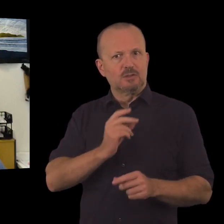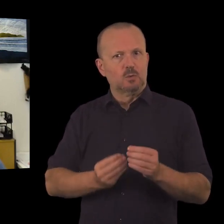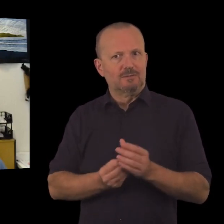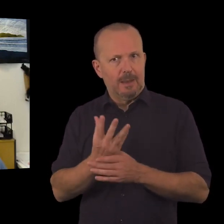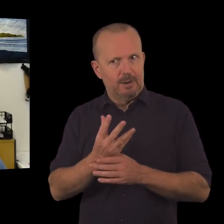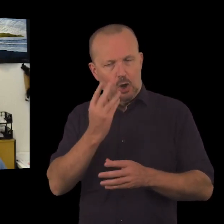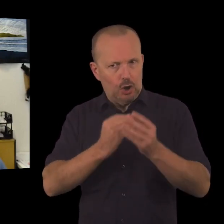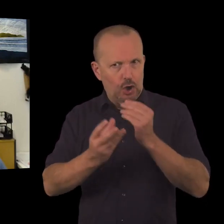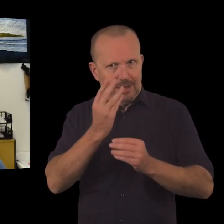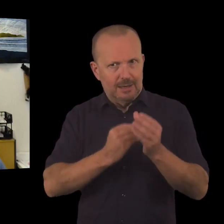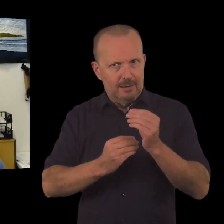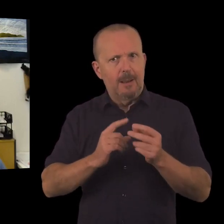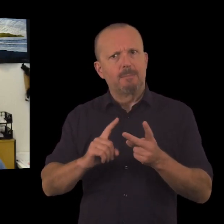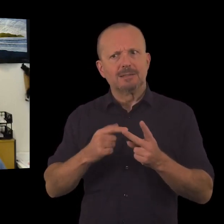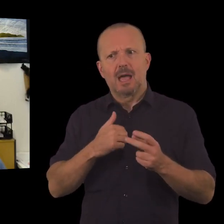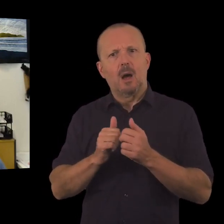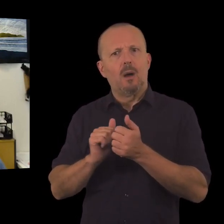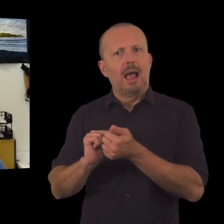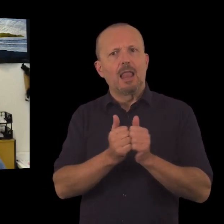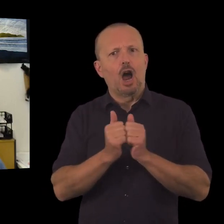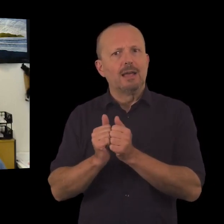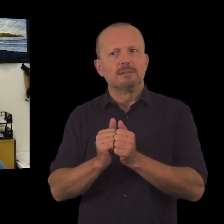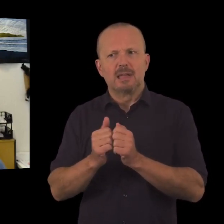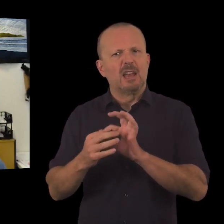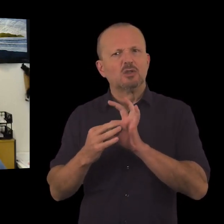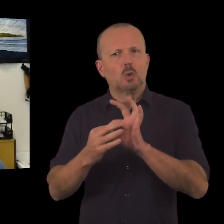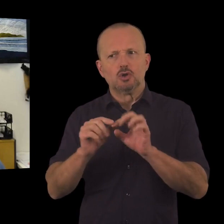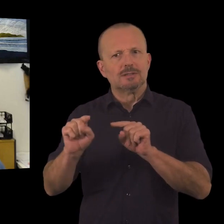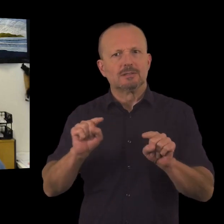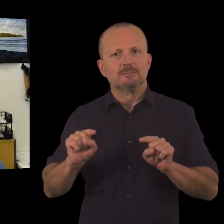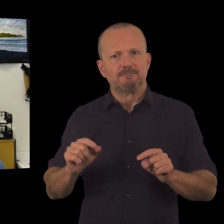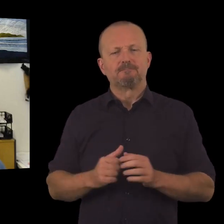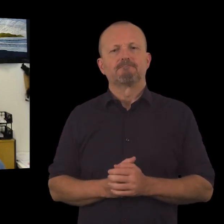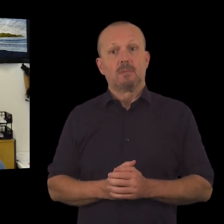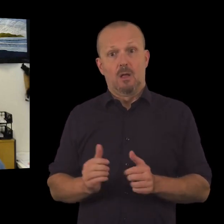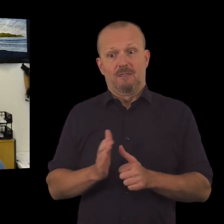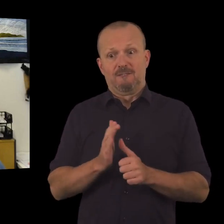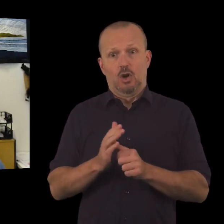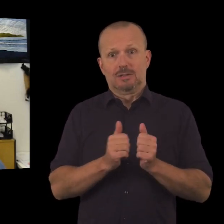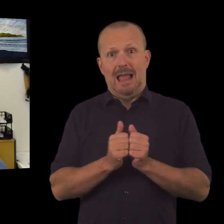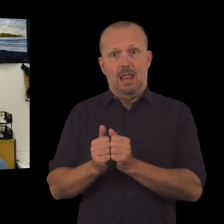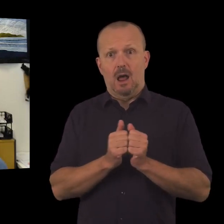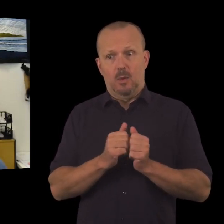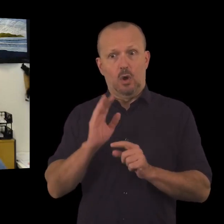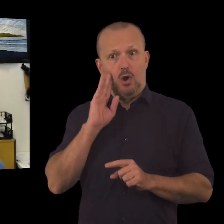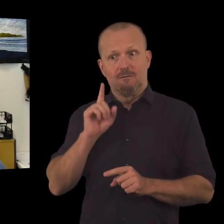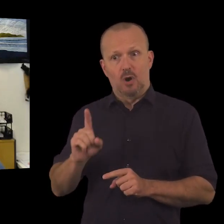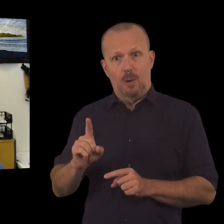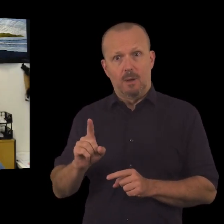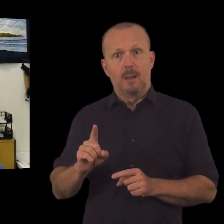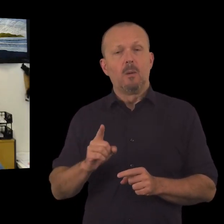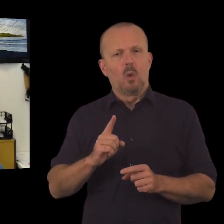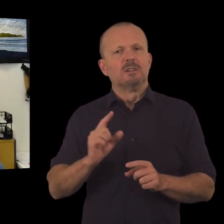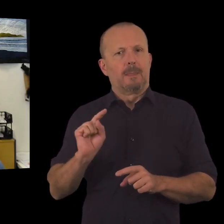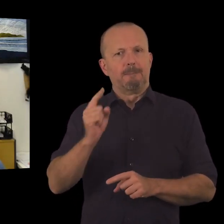and along with our allies and associates. The first ally that we heard from seemingly hours ago was